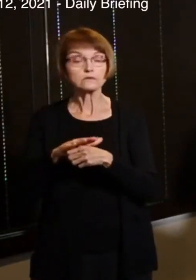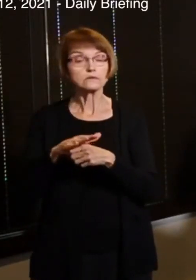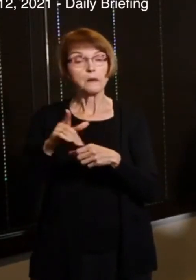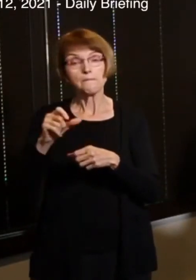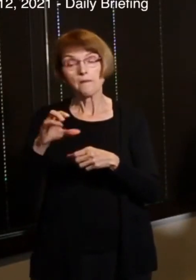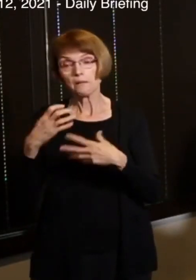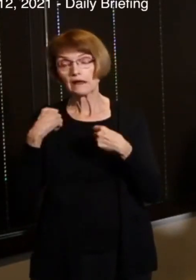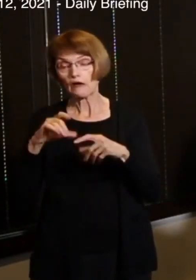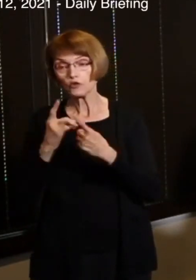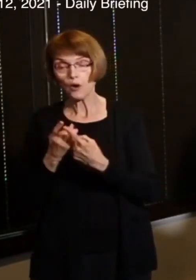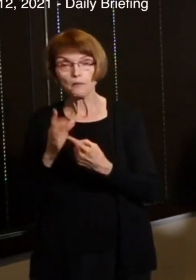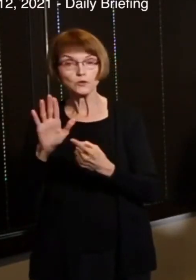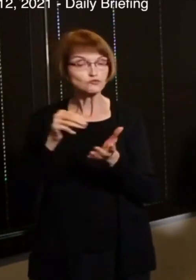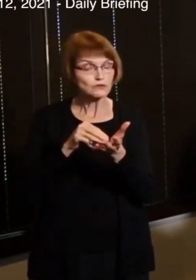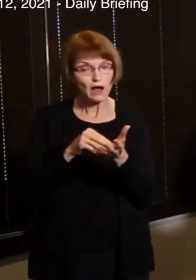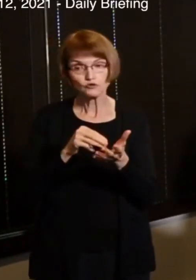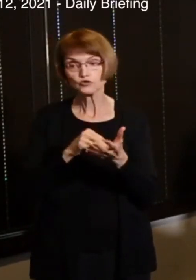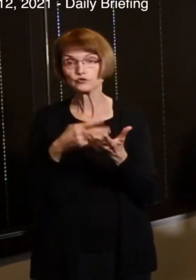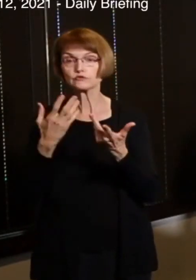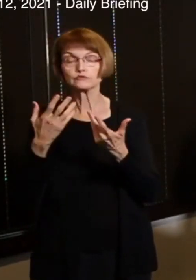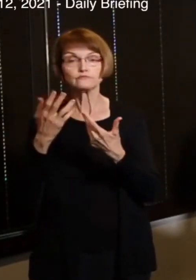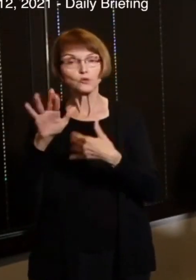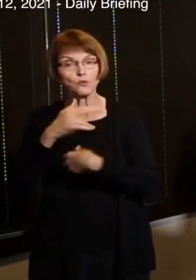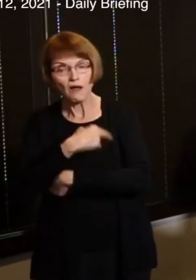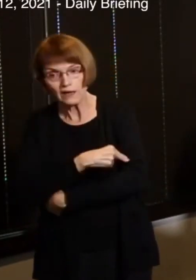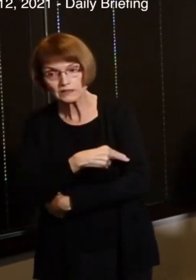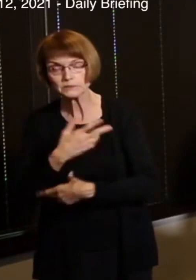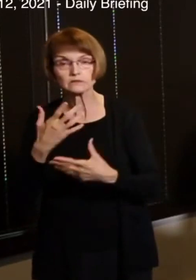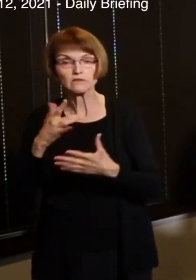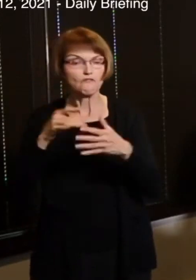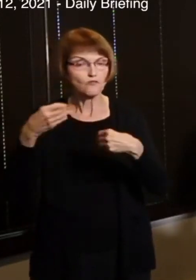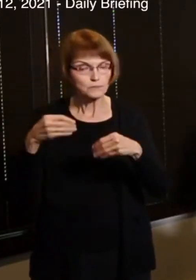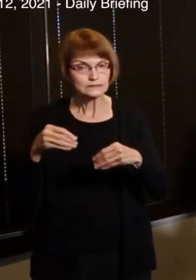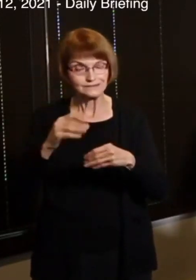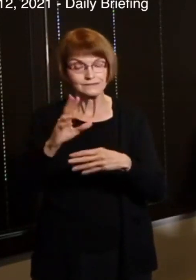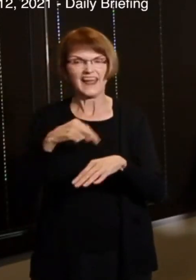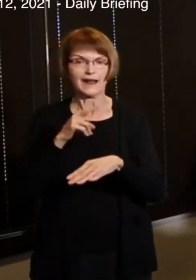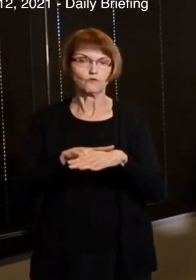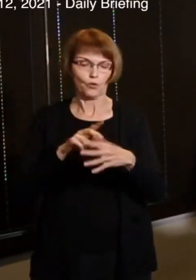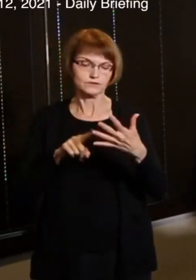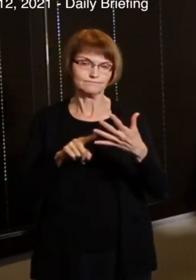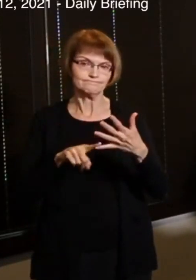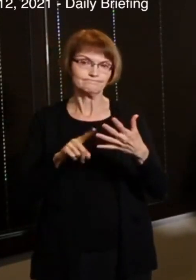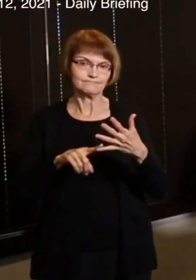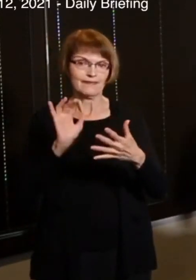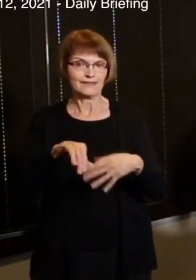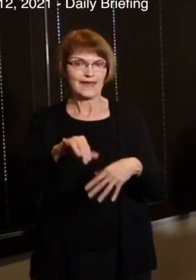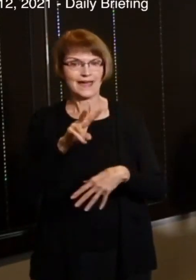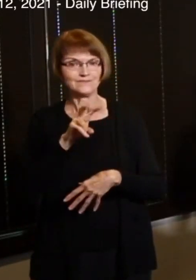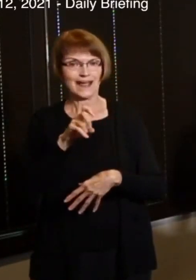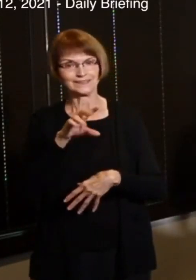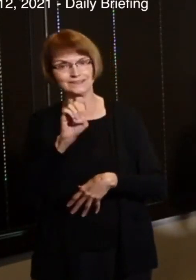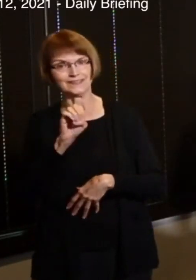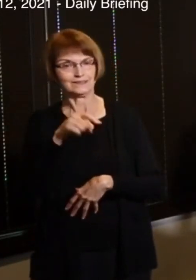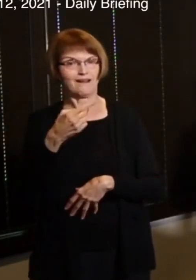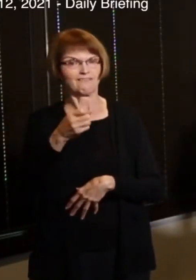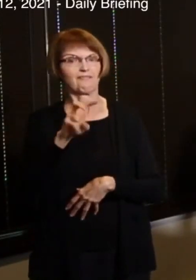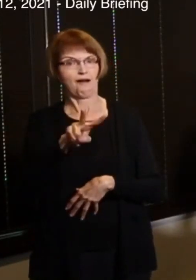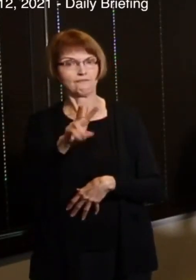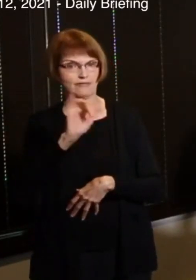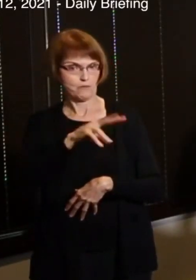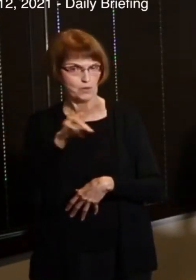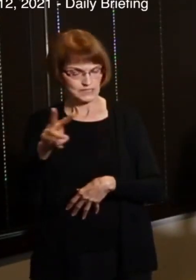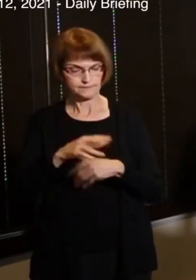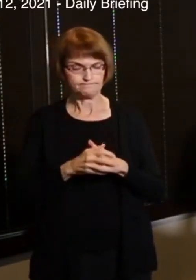departments, pharmacies, and of course through that vaccine.gov website. Okay, moving on now to our